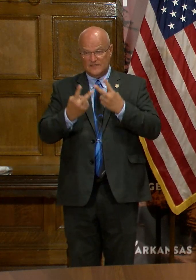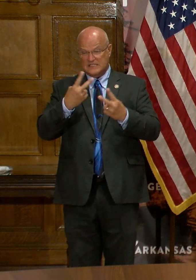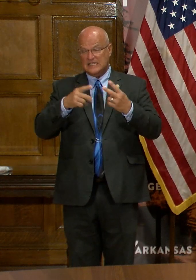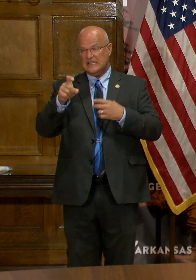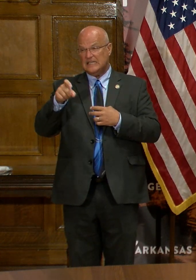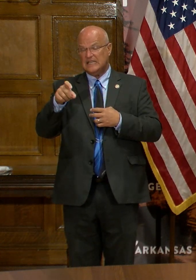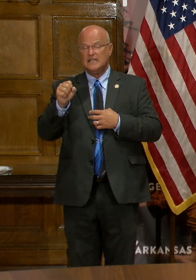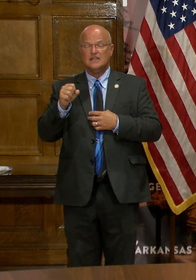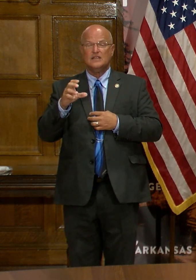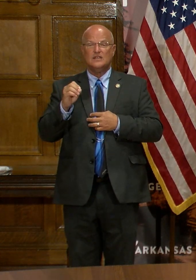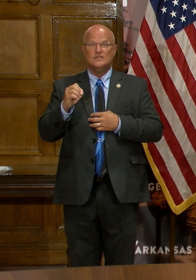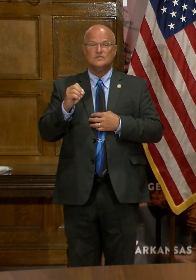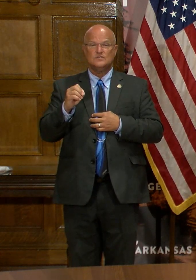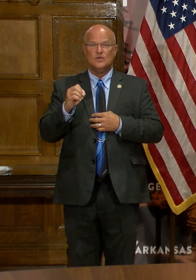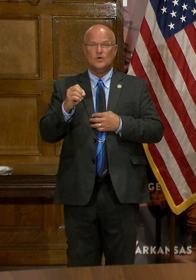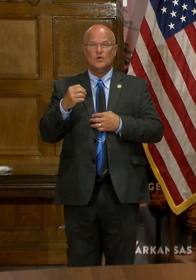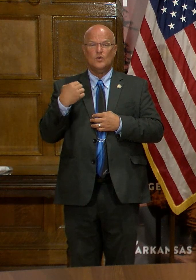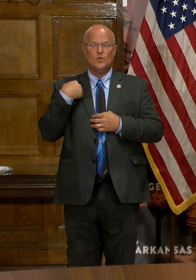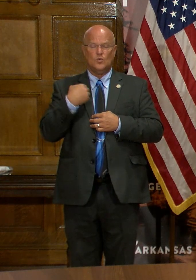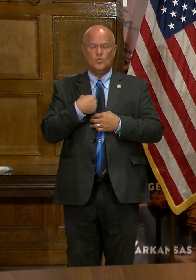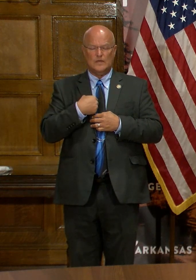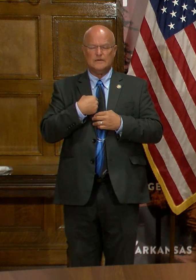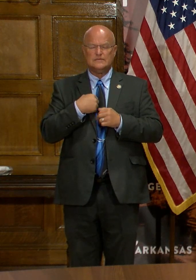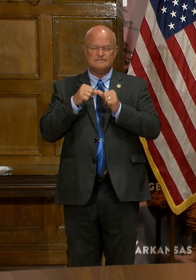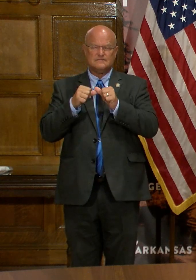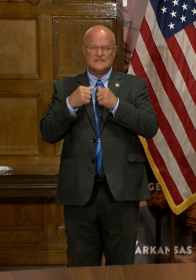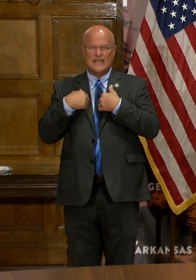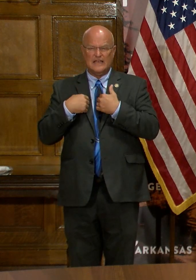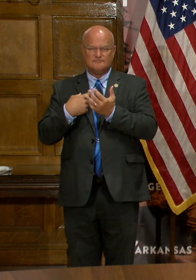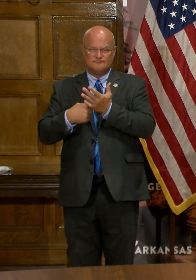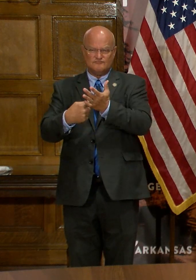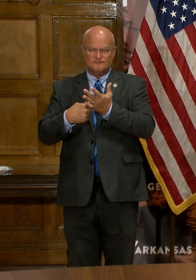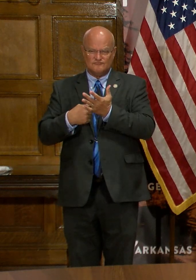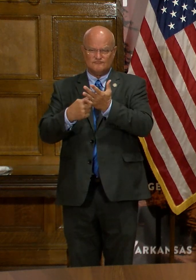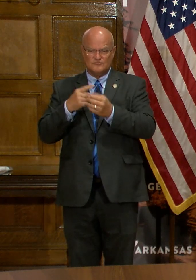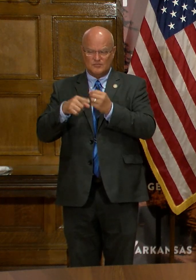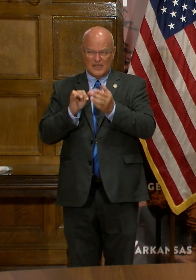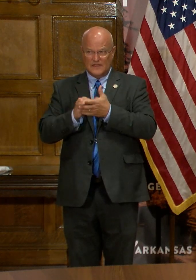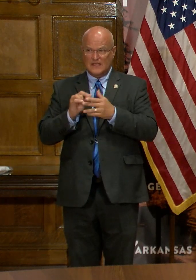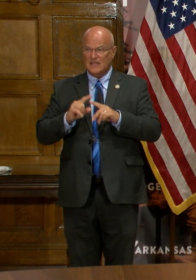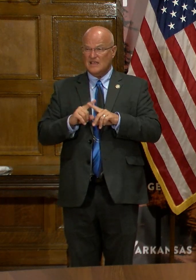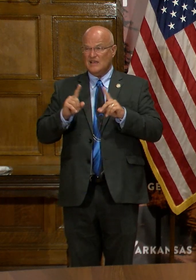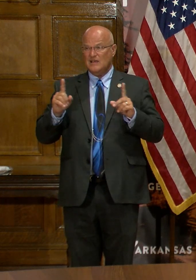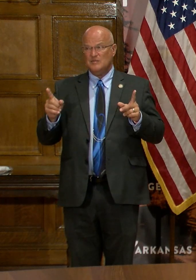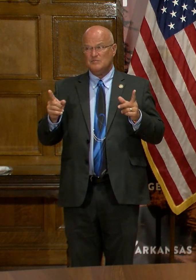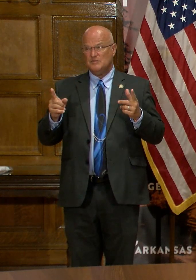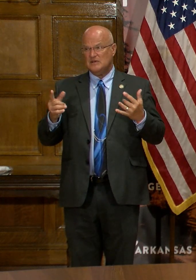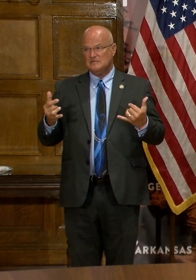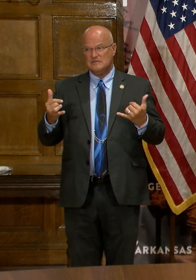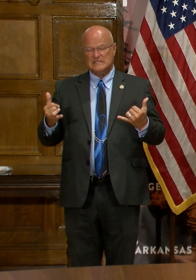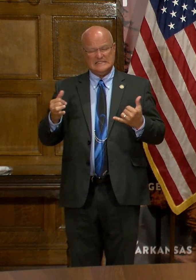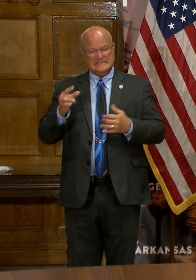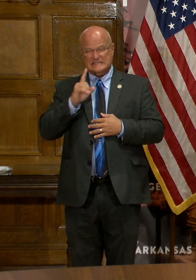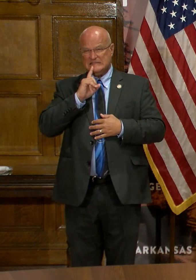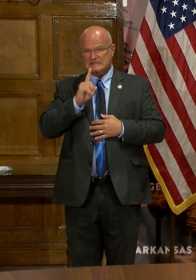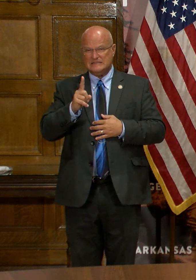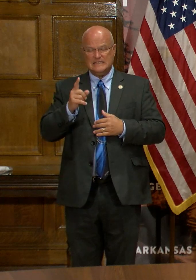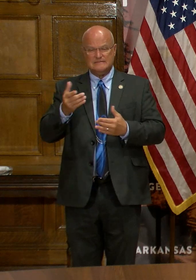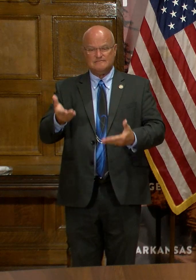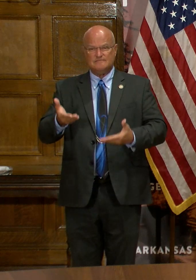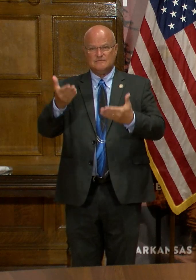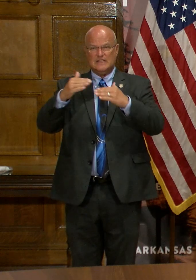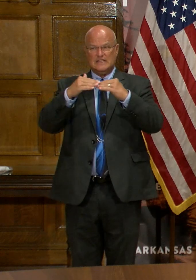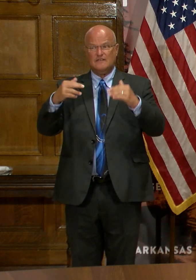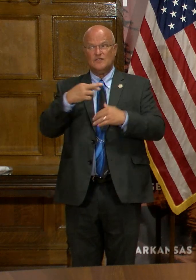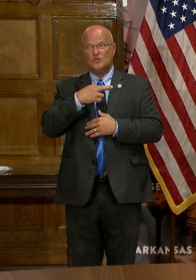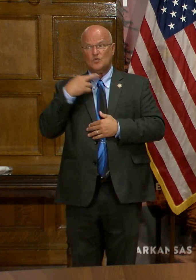visitation. So I'll continue to have a dialogue about it, but that really raises the level